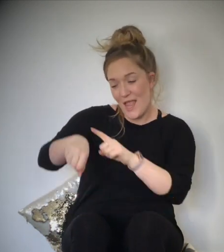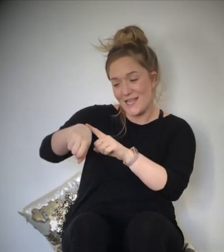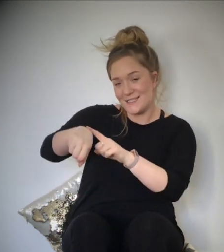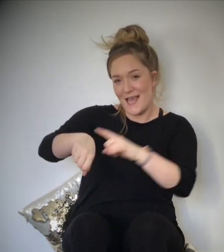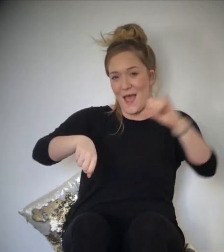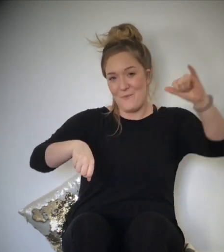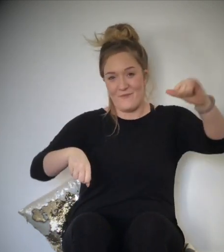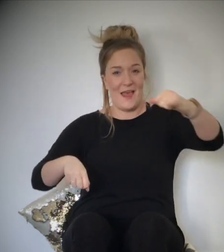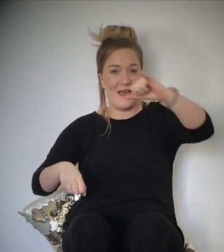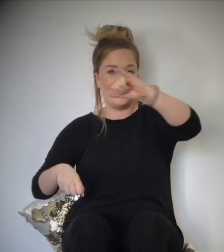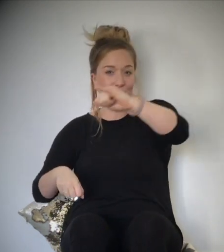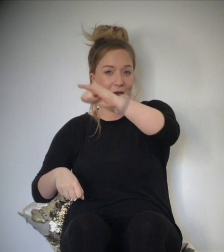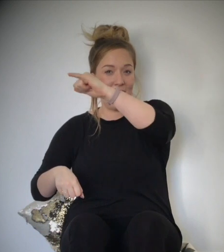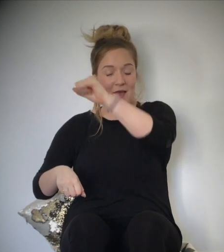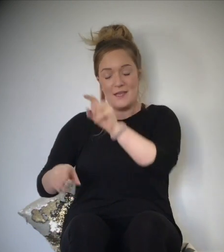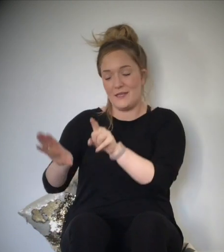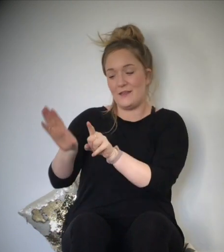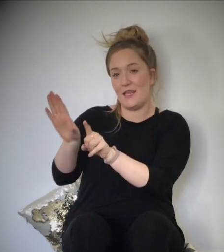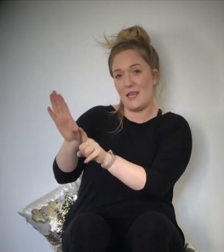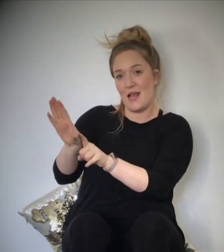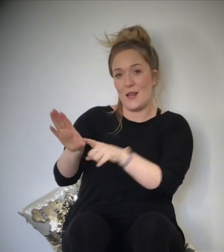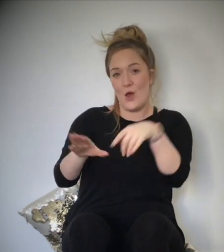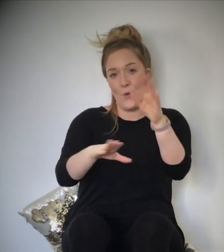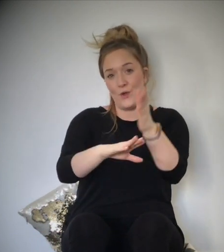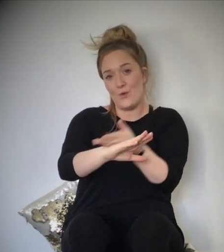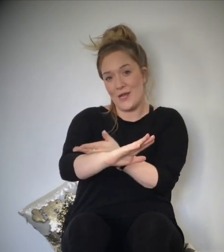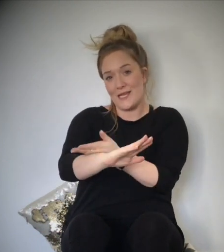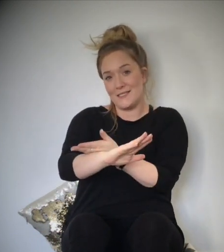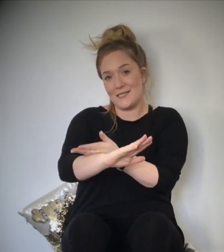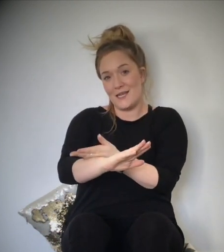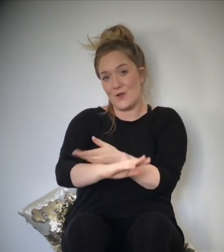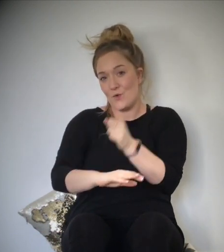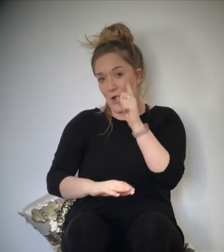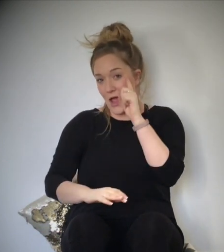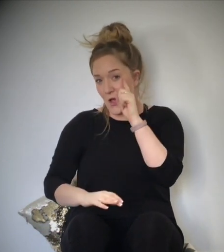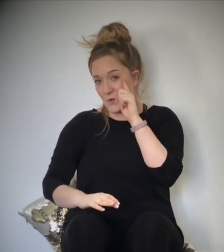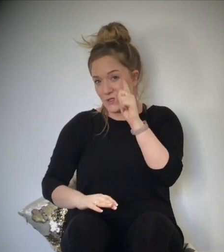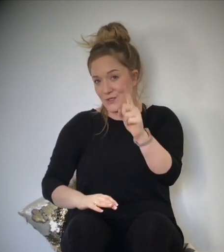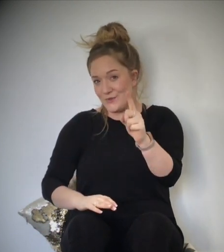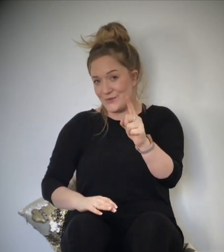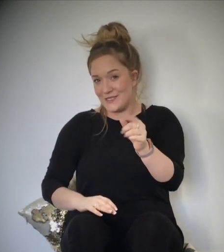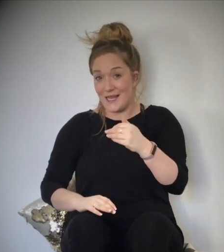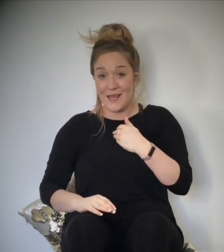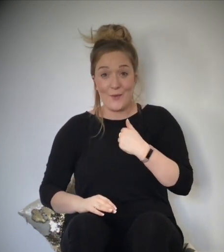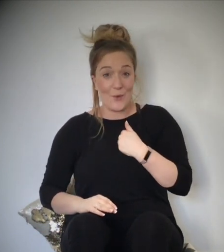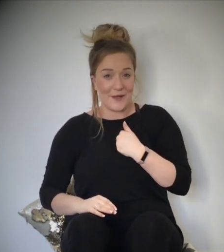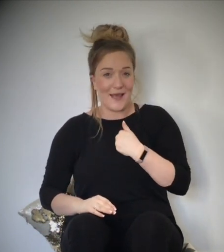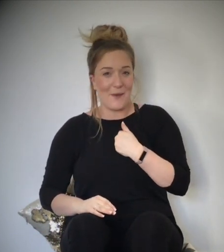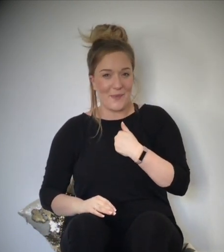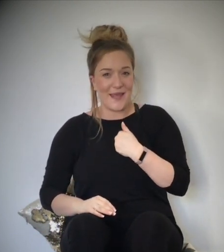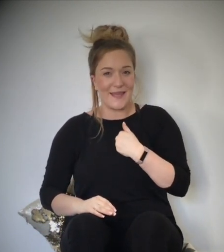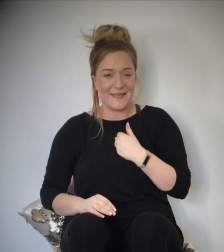Tide flies by in the yellow and green, stick around and you'll see what I mean